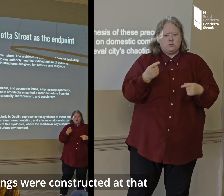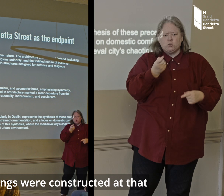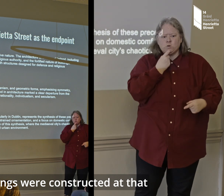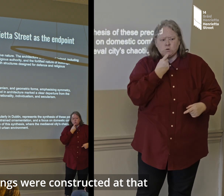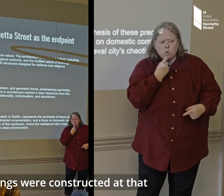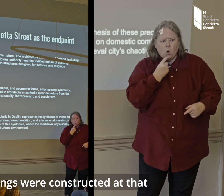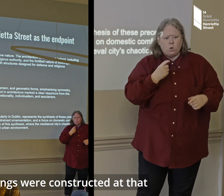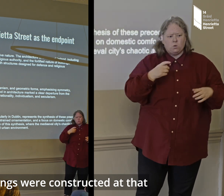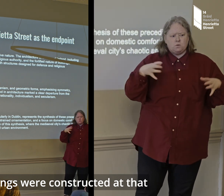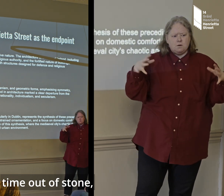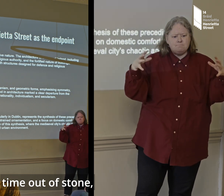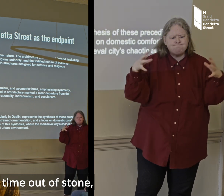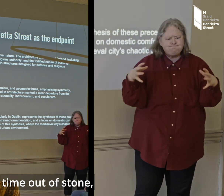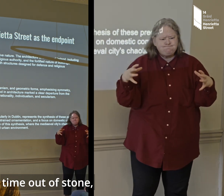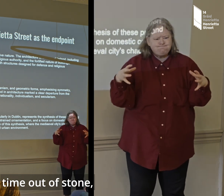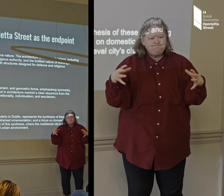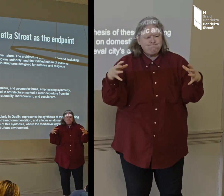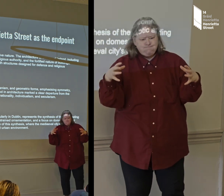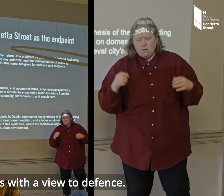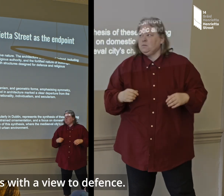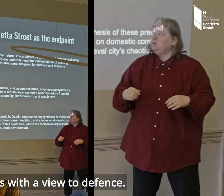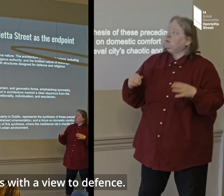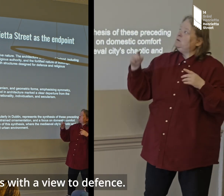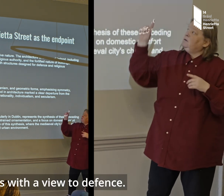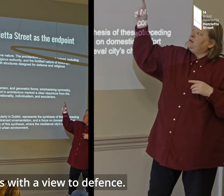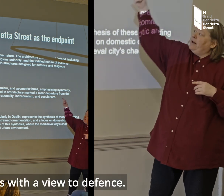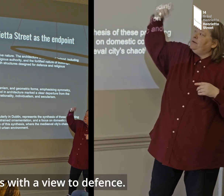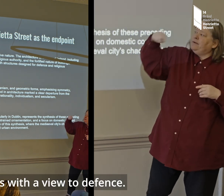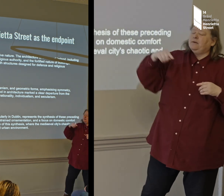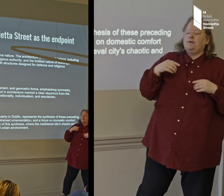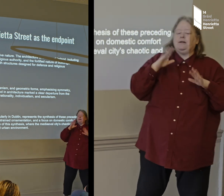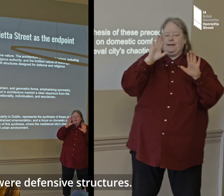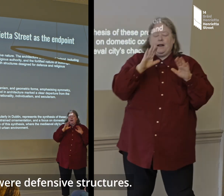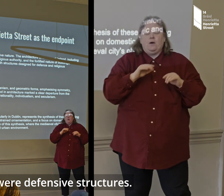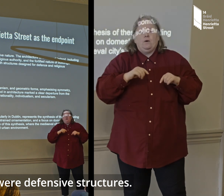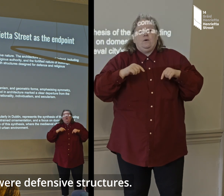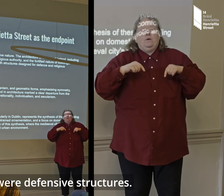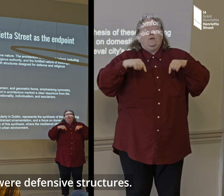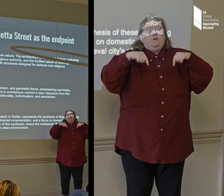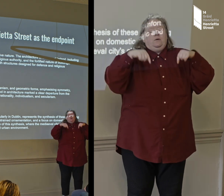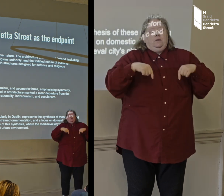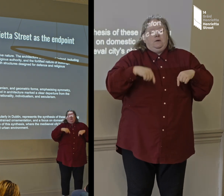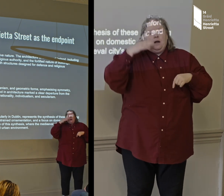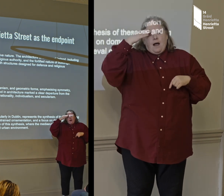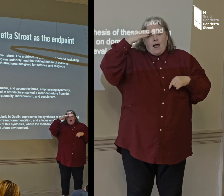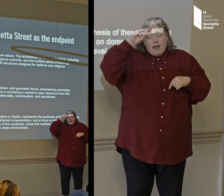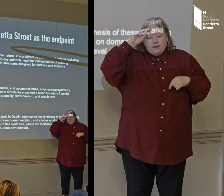And buildings were constructed at that time out of stone, always with a view to defence. There were defensive structures.